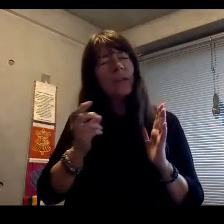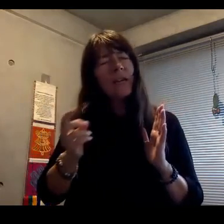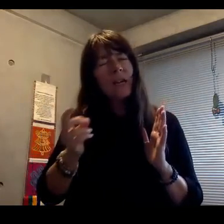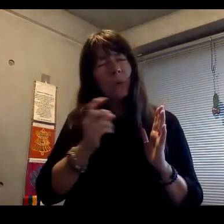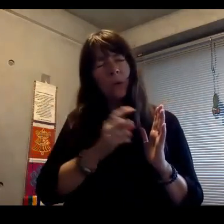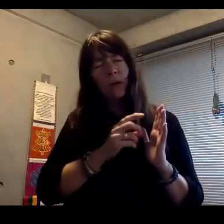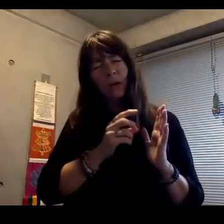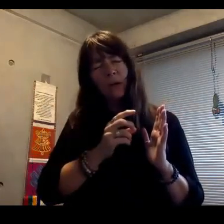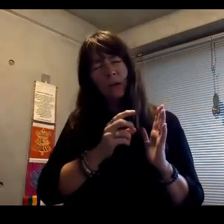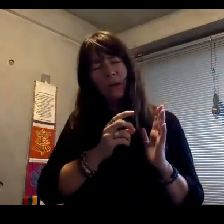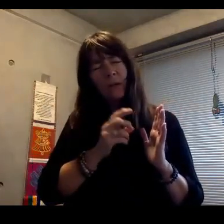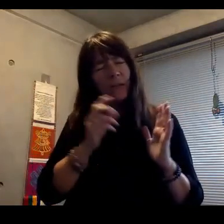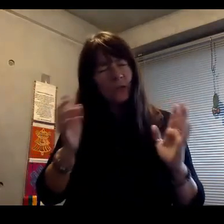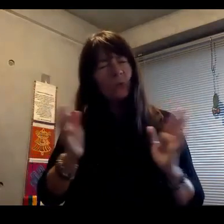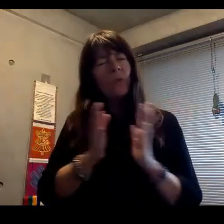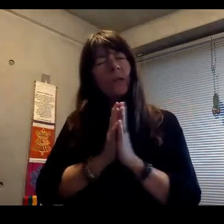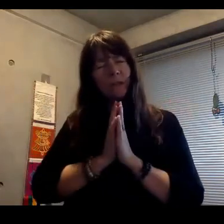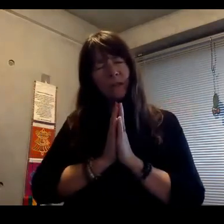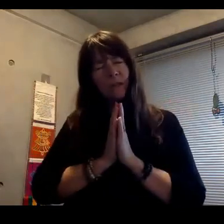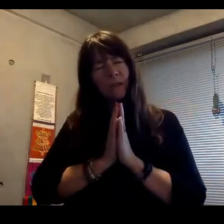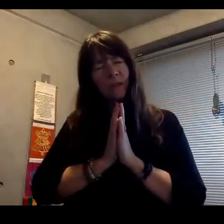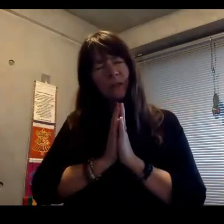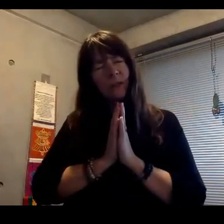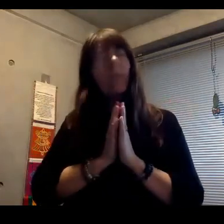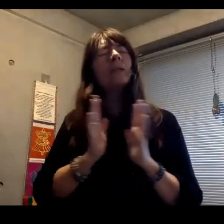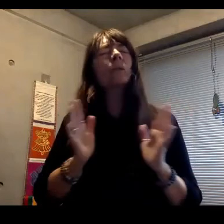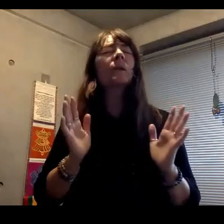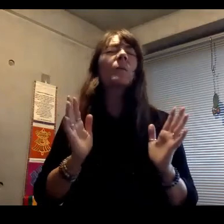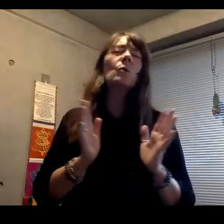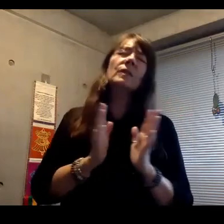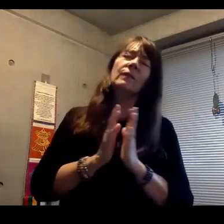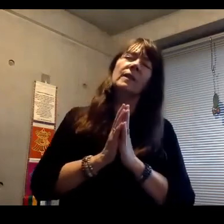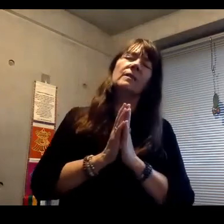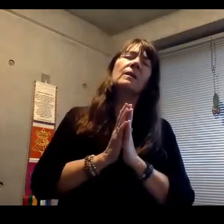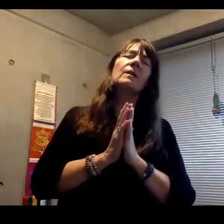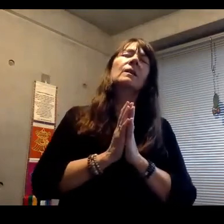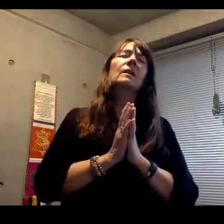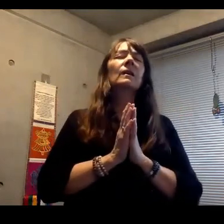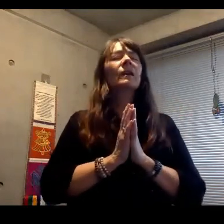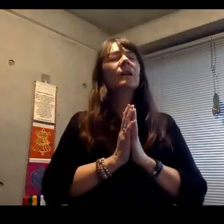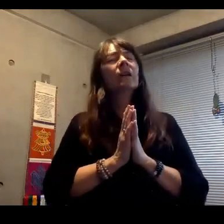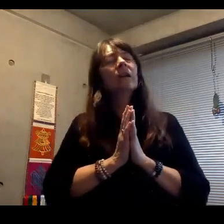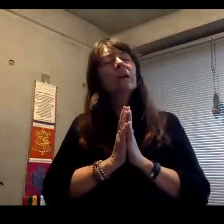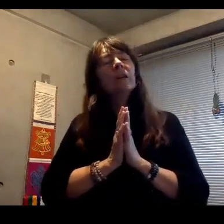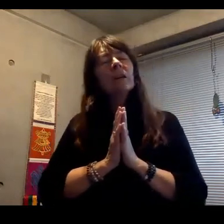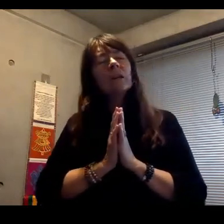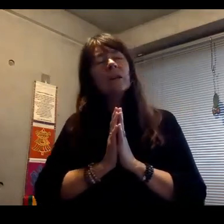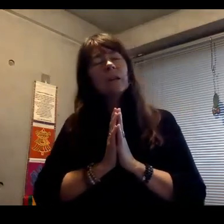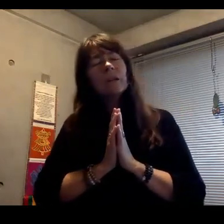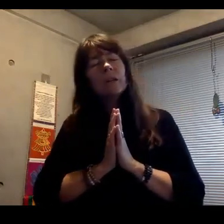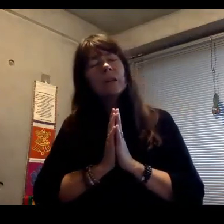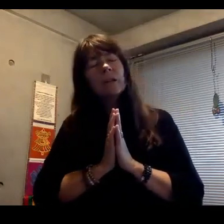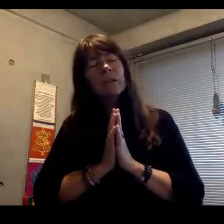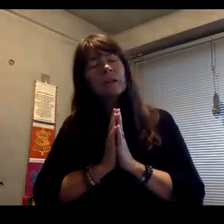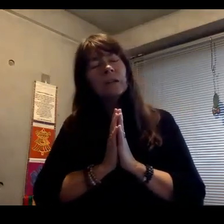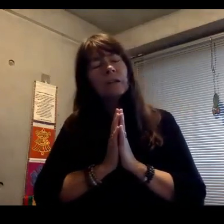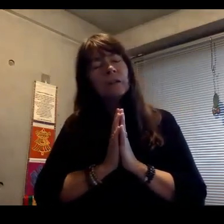always equal, these unions. Depends what the motive That's is. true. I guess I'm talking about